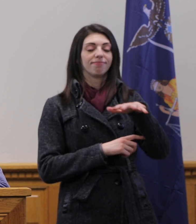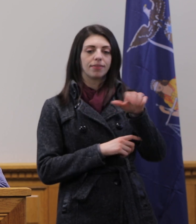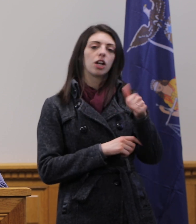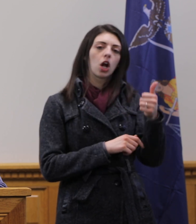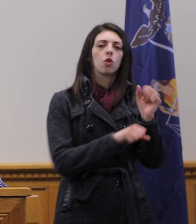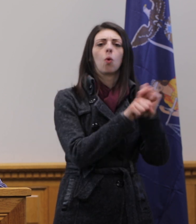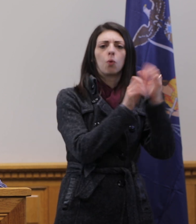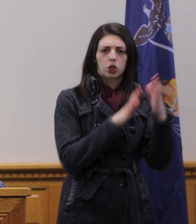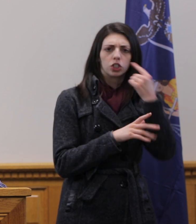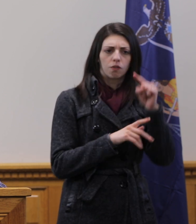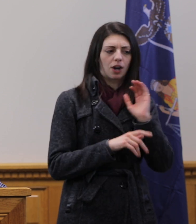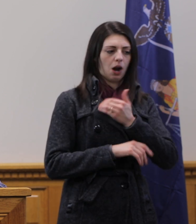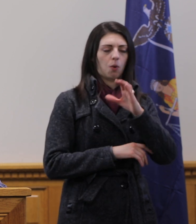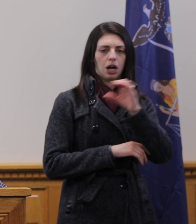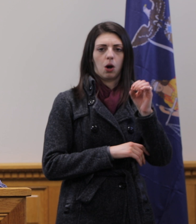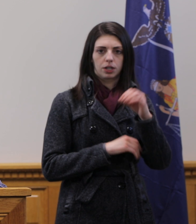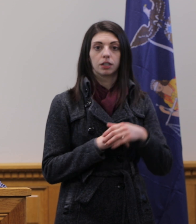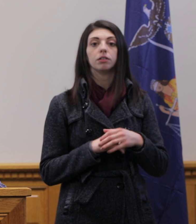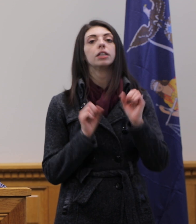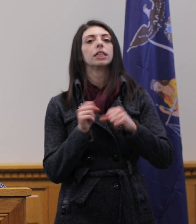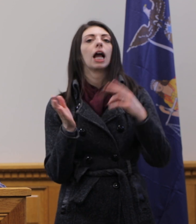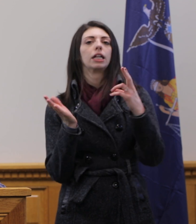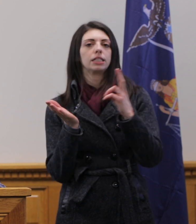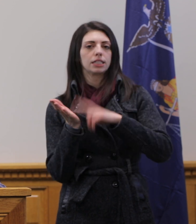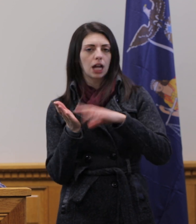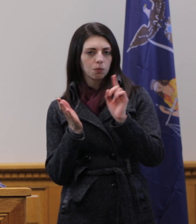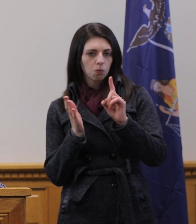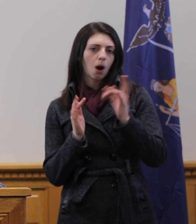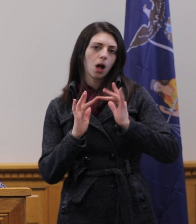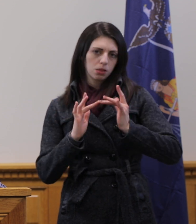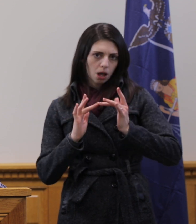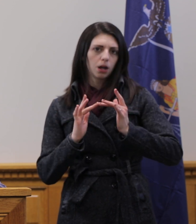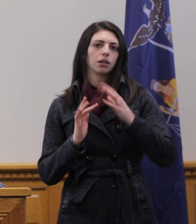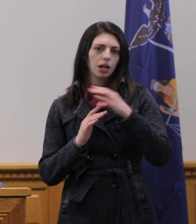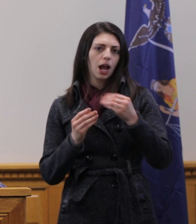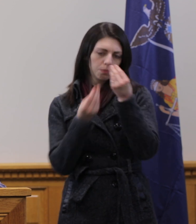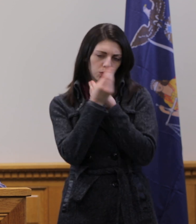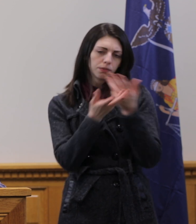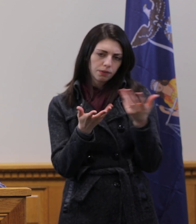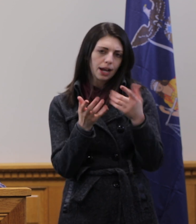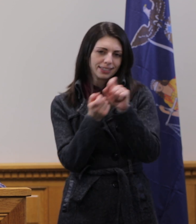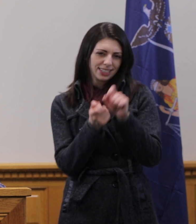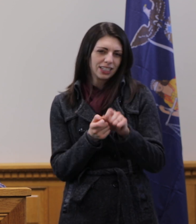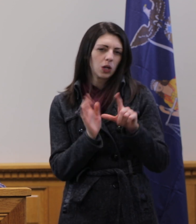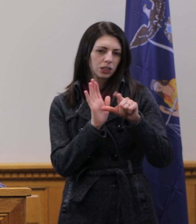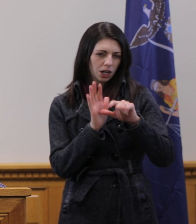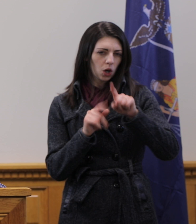County. Registration will be done online. Details will be announced as soon as they are